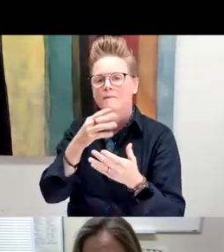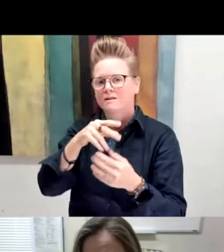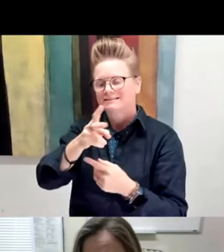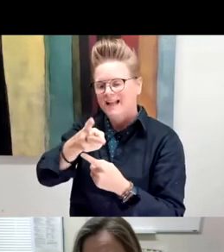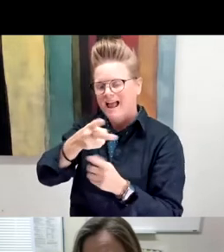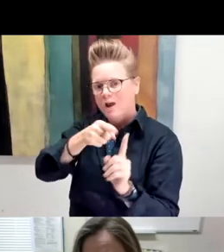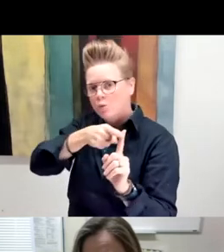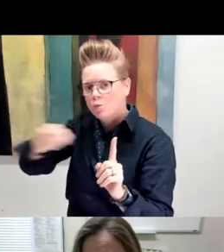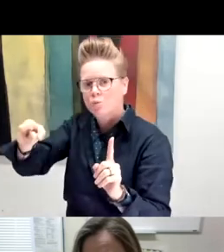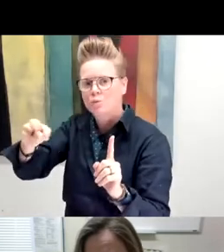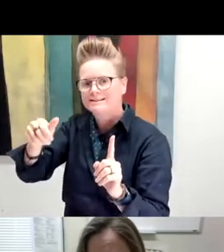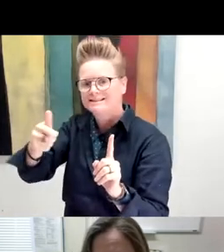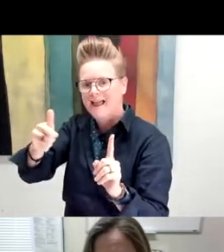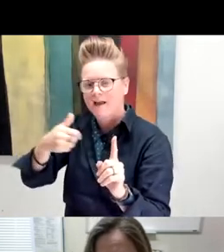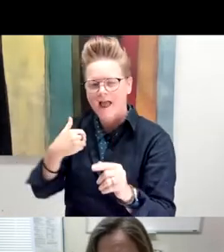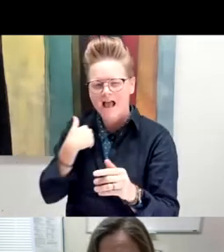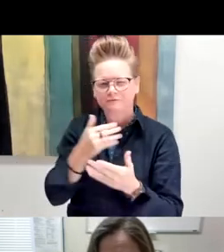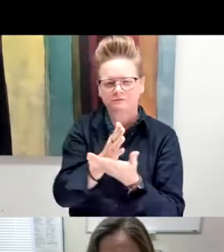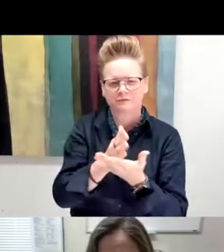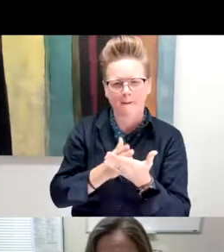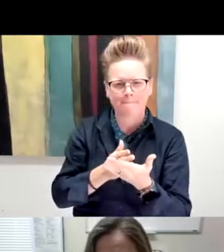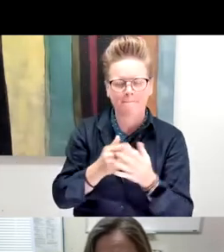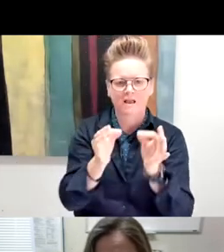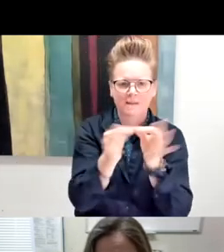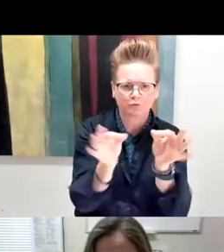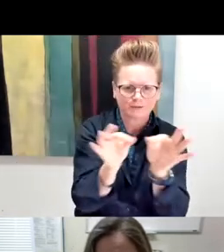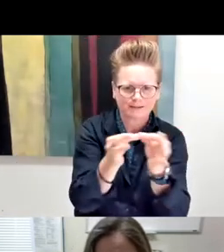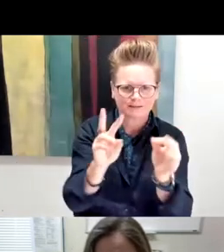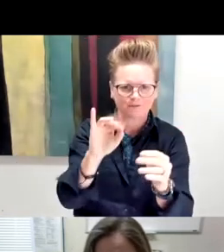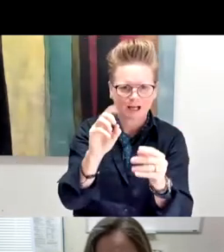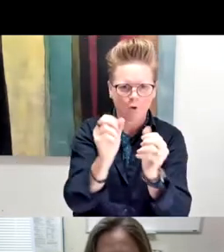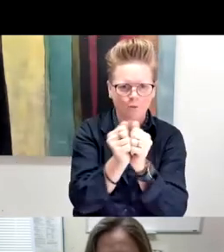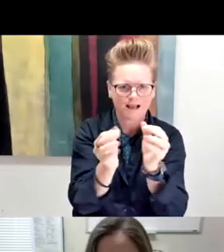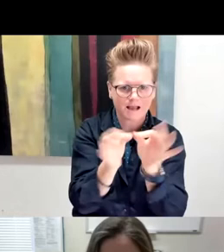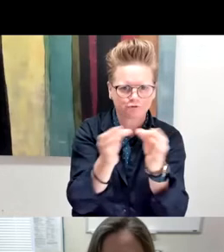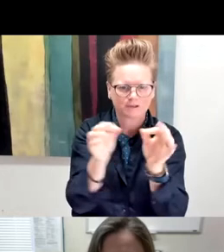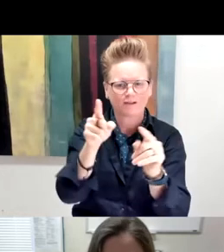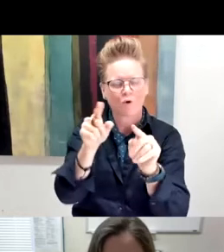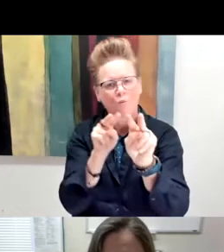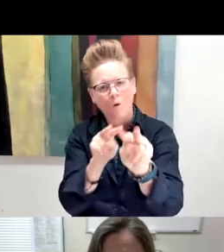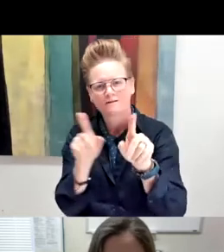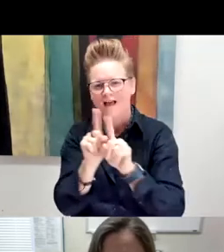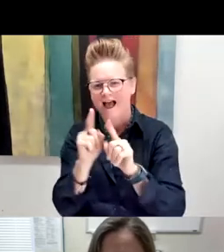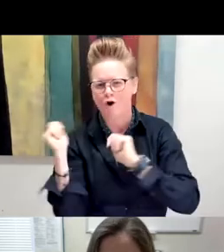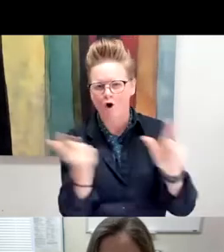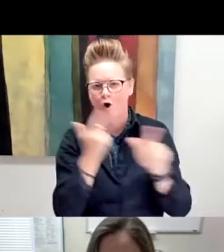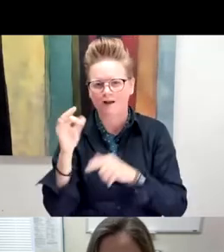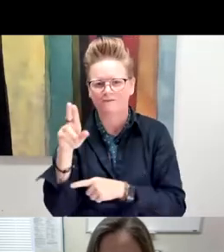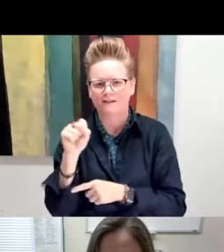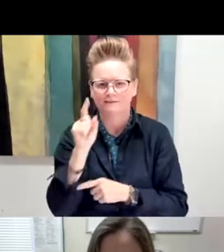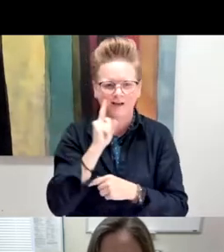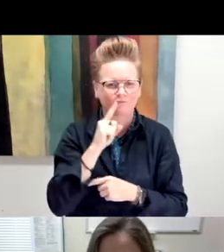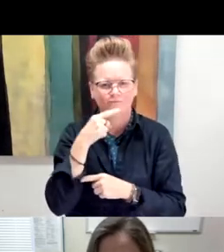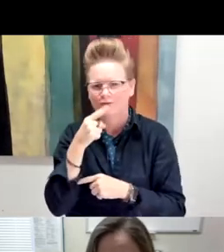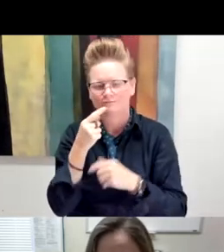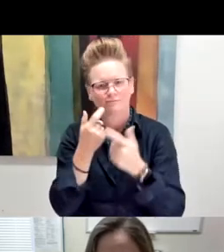interpreter. And then the 2nd through the 10th, we will have some captioning and you can just